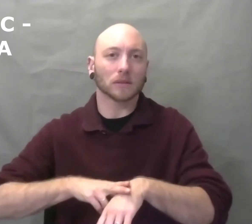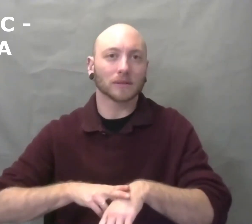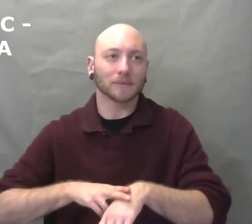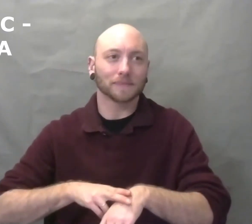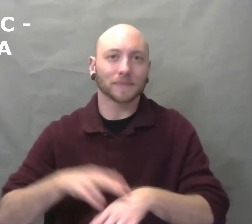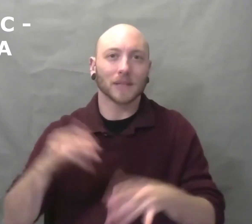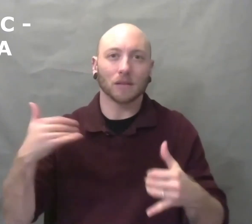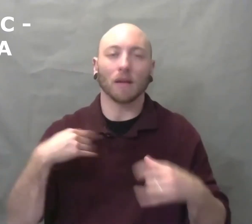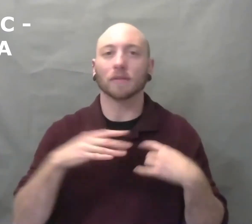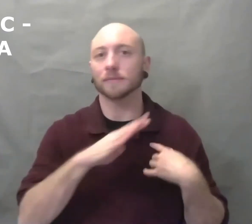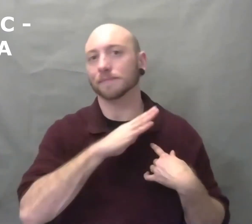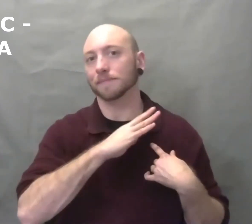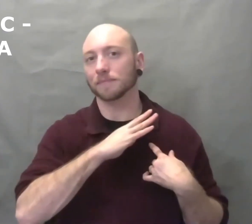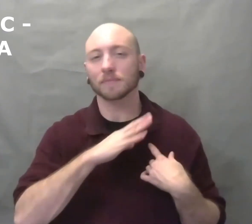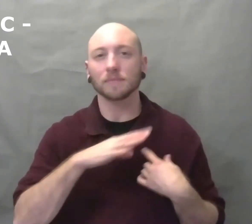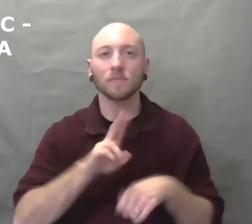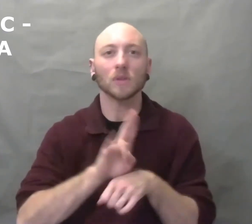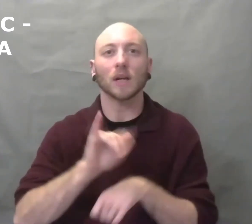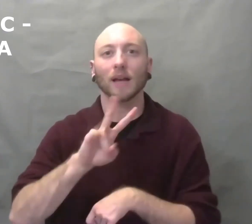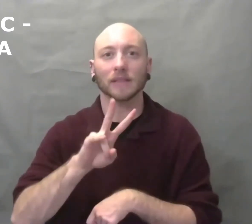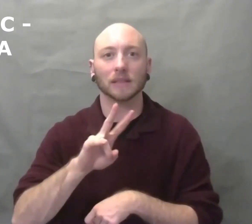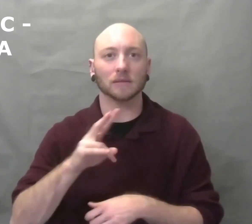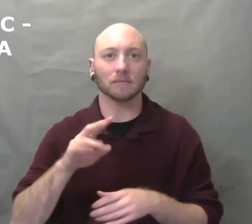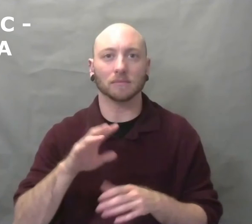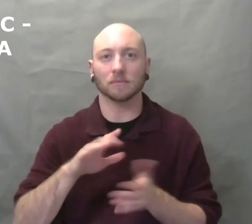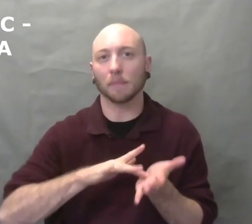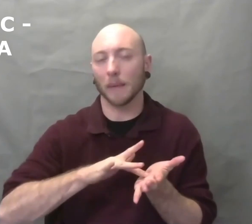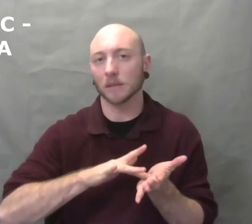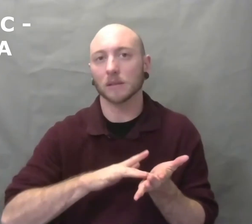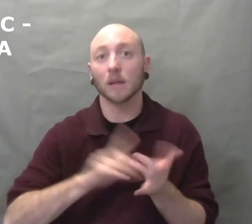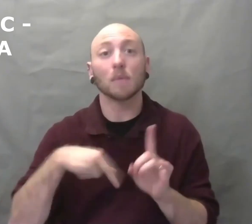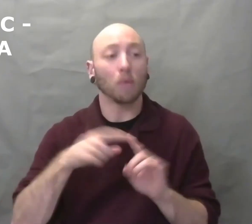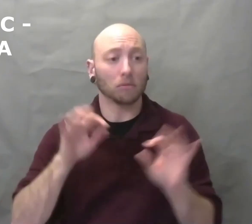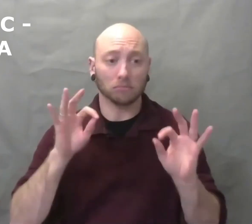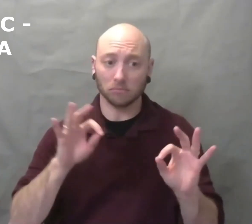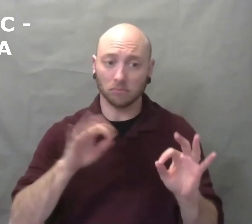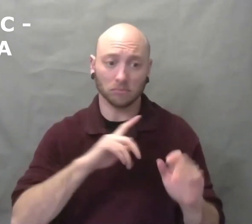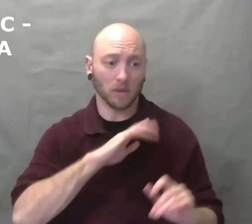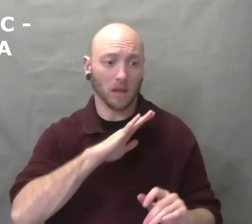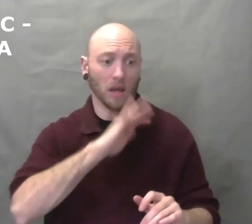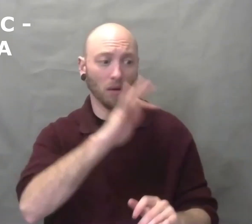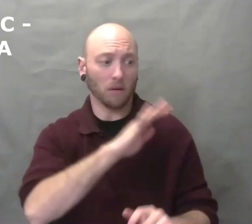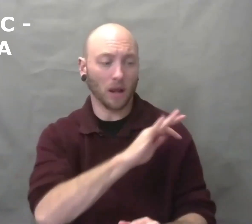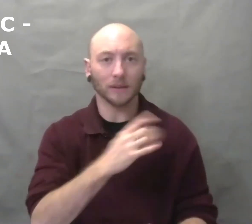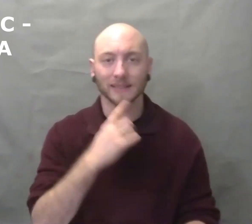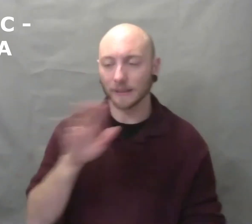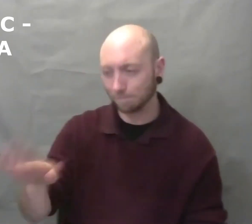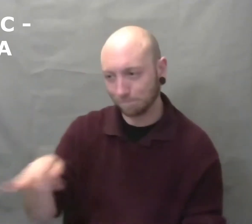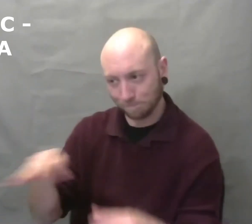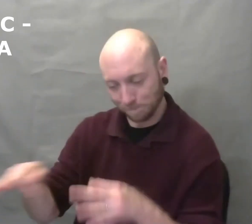still getting IV antibiotics. But when the doctor cleared me and pulled everything out, he's like, look, you can't do some things anymore. He's like, you can't get drunk